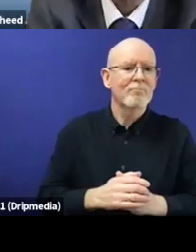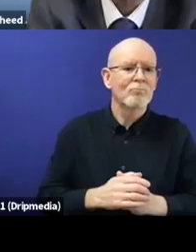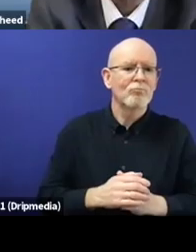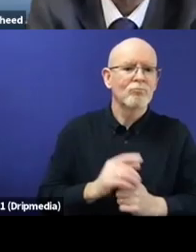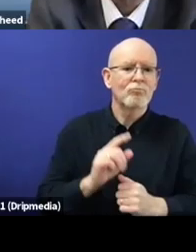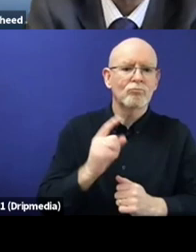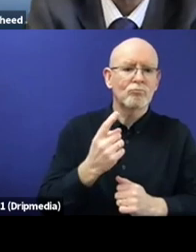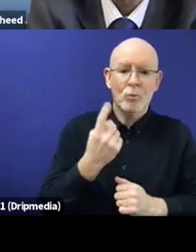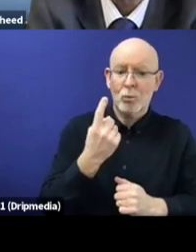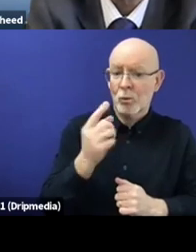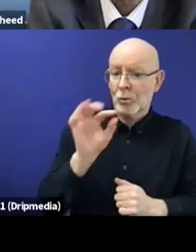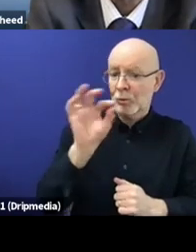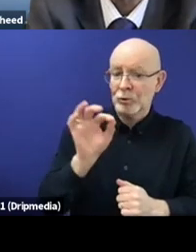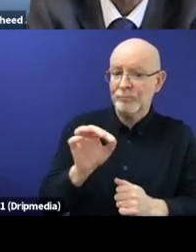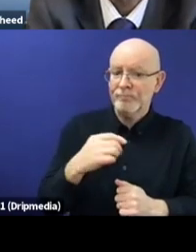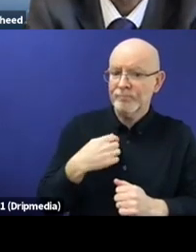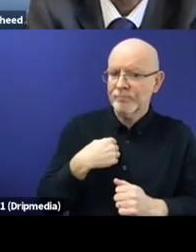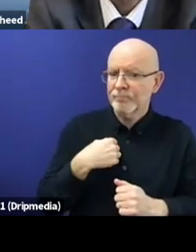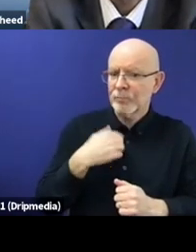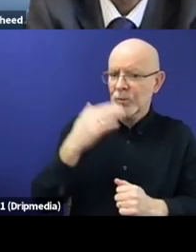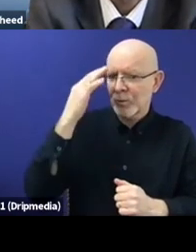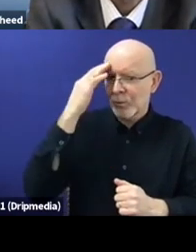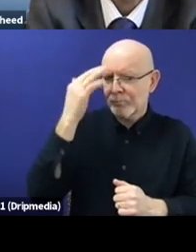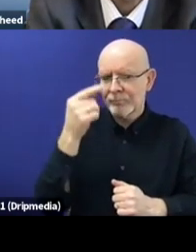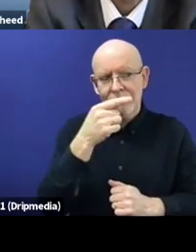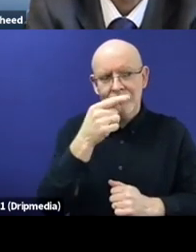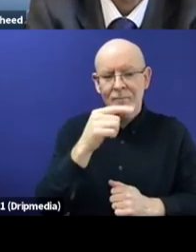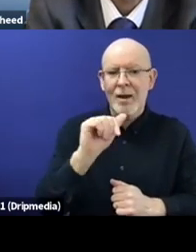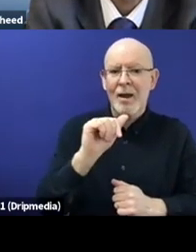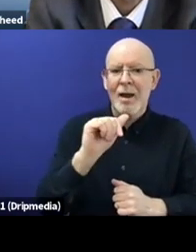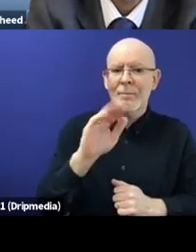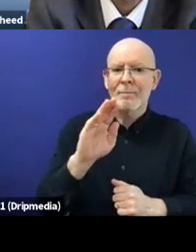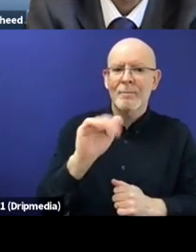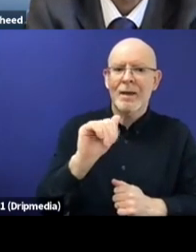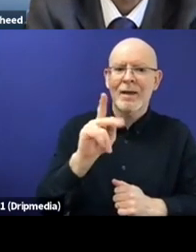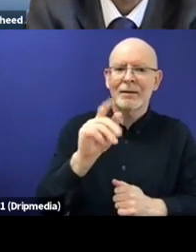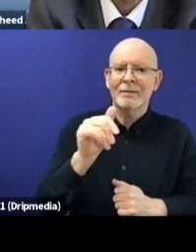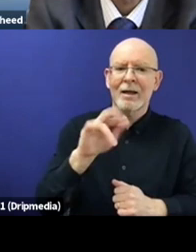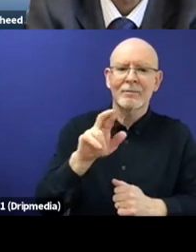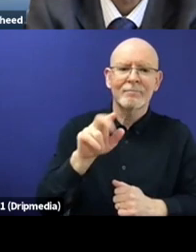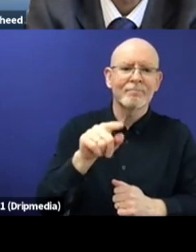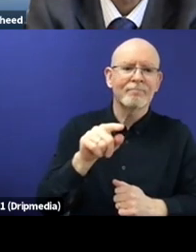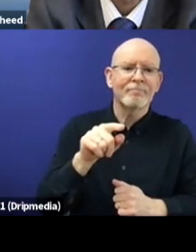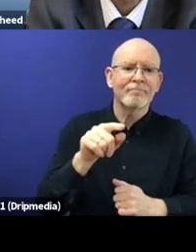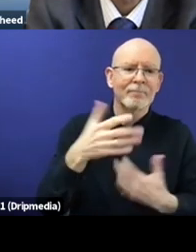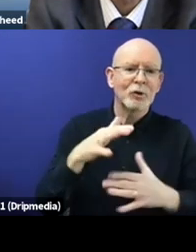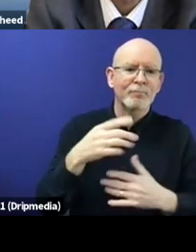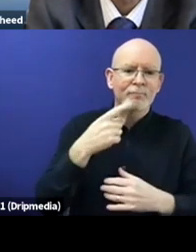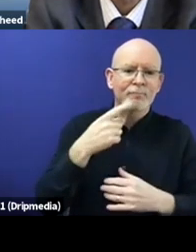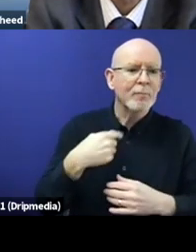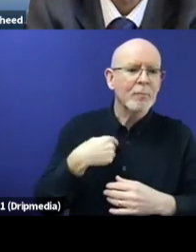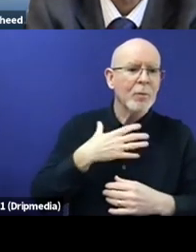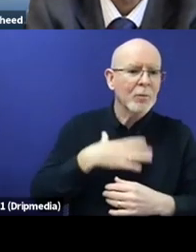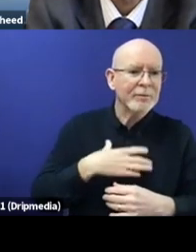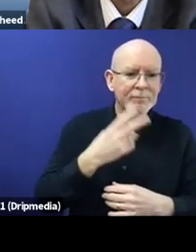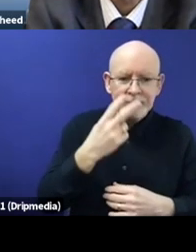approaches in our protection work? And I suppose, Rossella, you might want to start answering that one first as a former protection officer, but I do